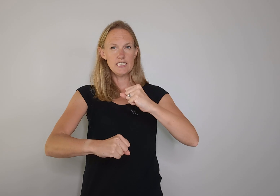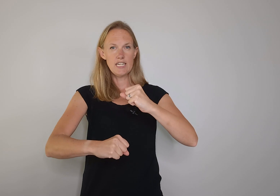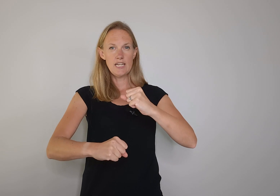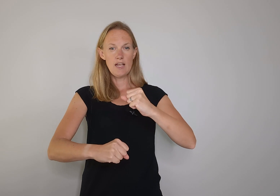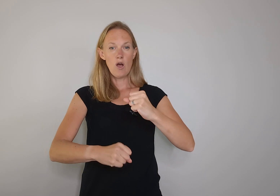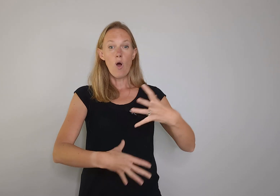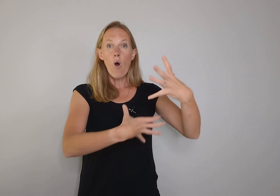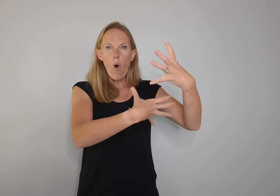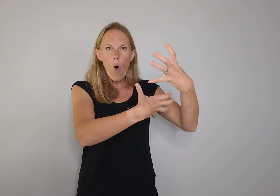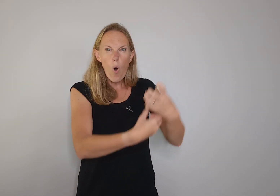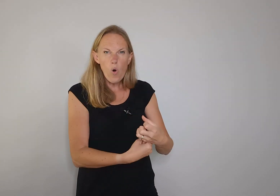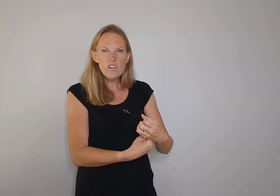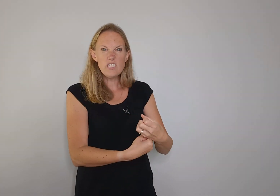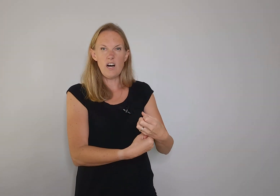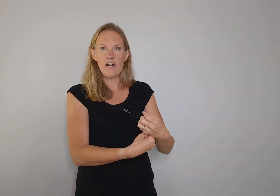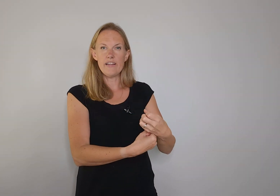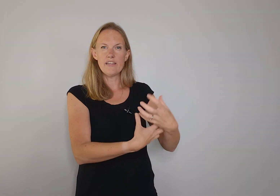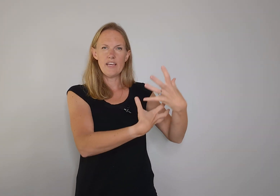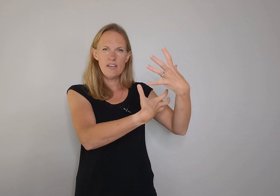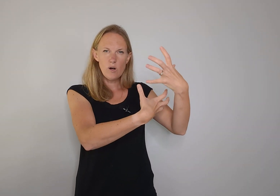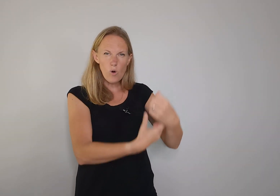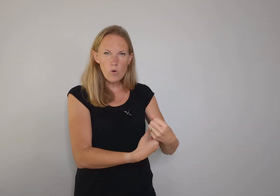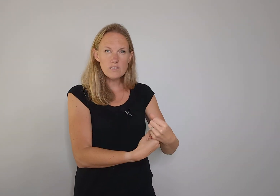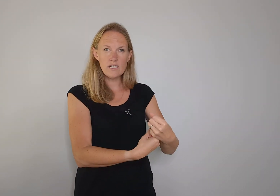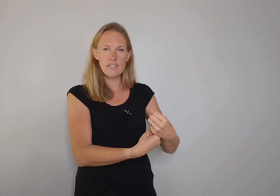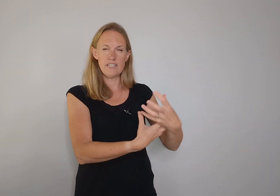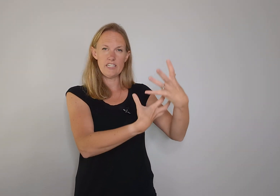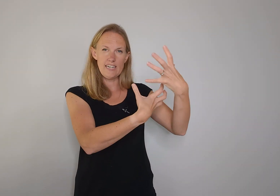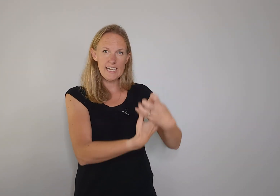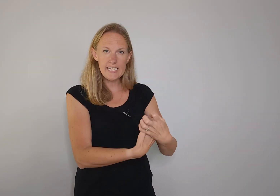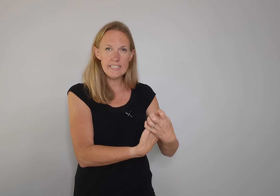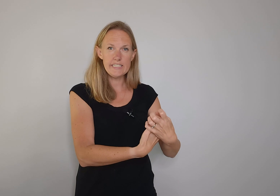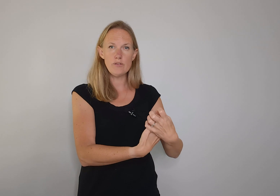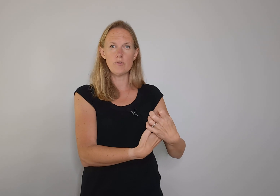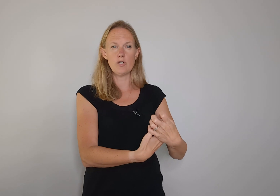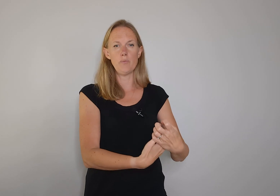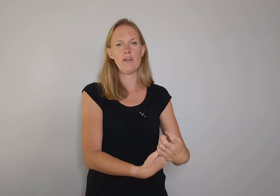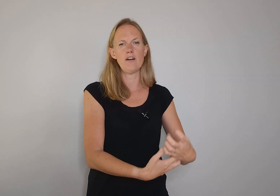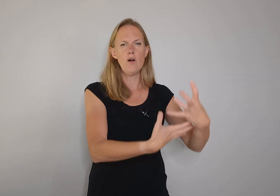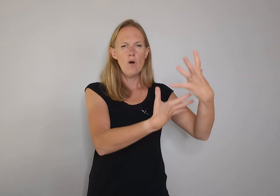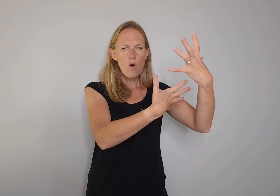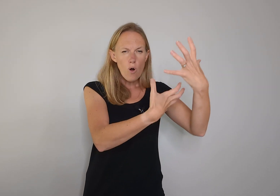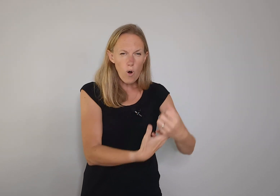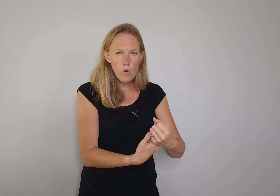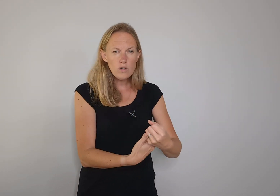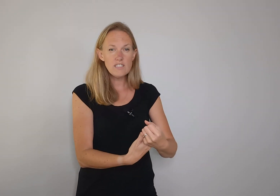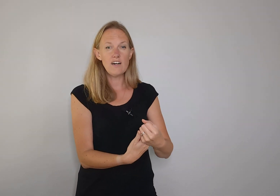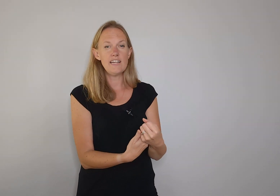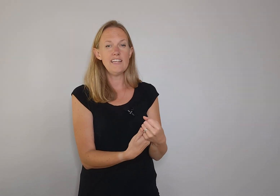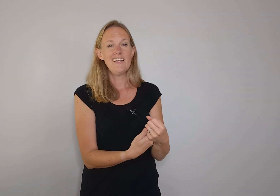courage. Hold on. Okay, hold on, like you're hanging on to a rope there. Hold on.